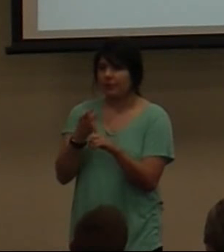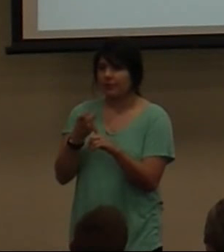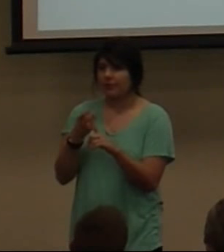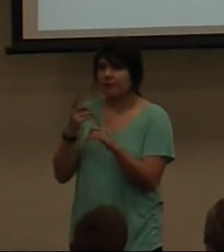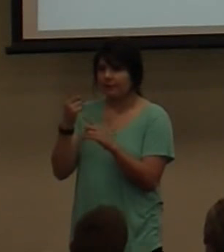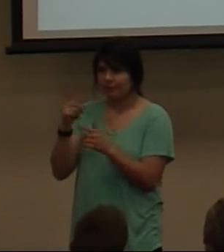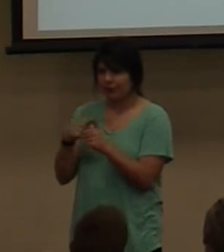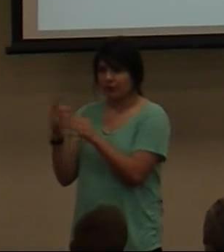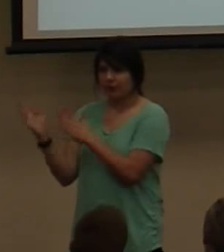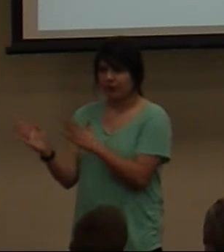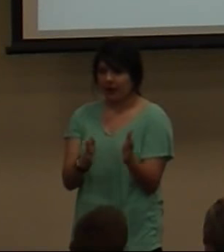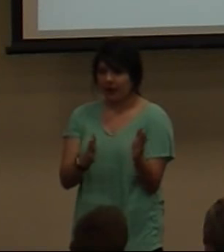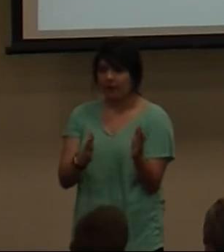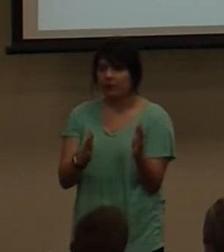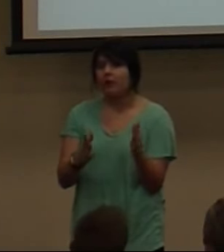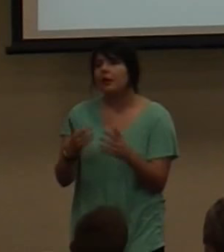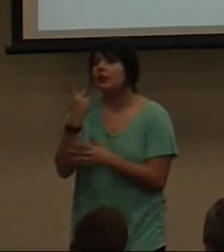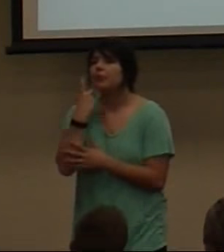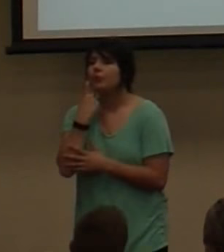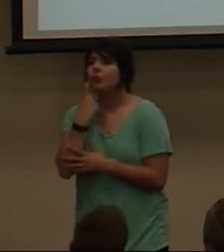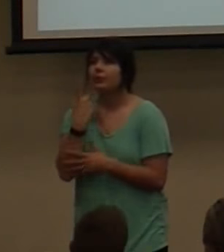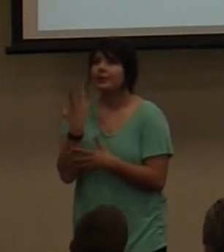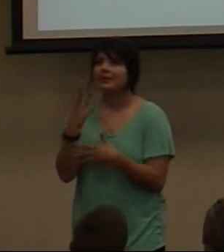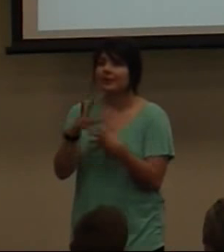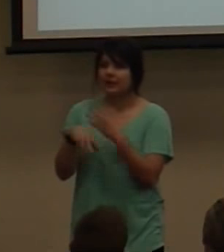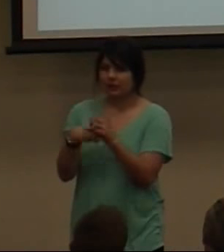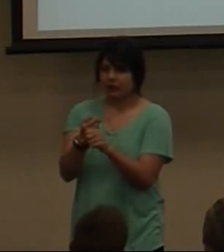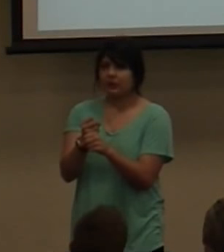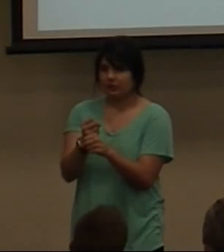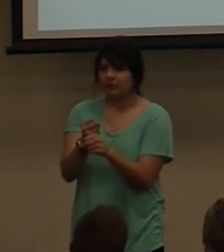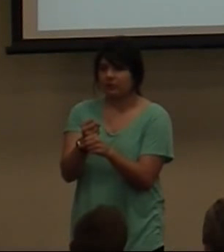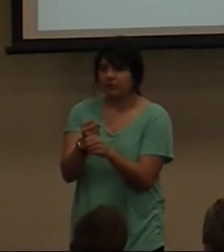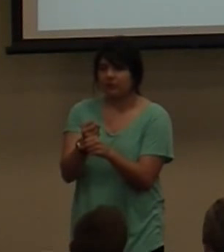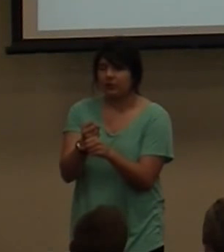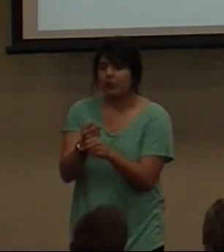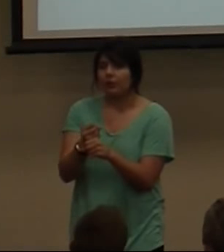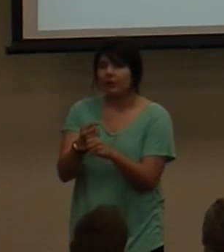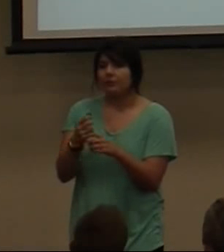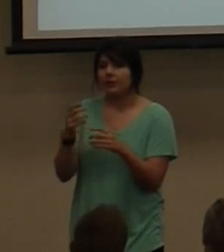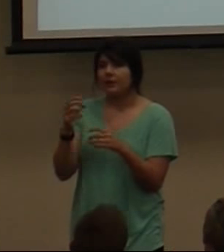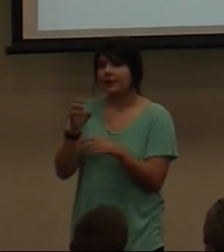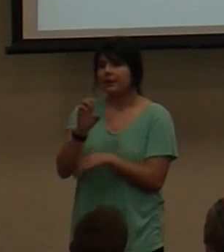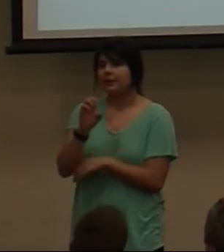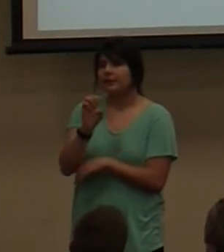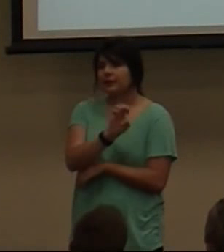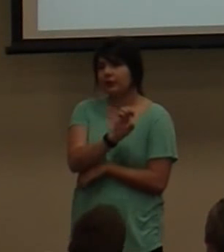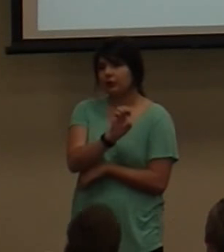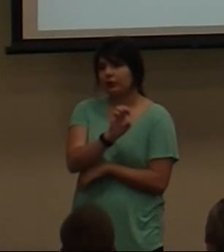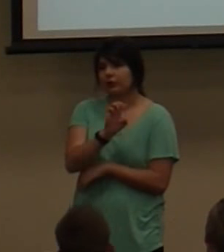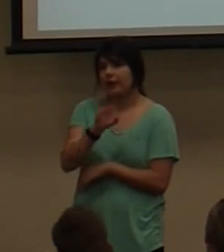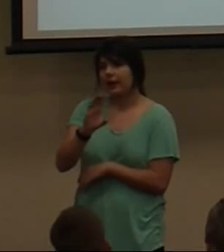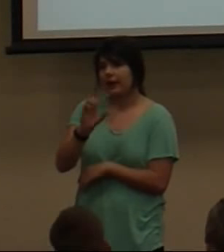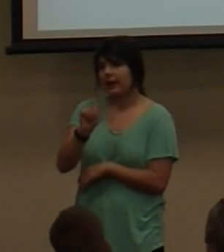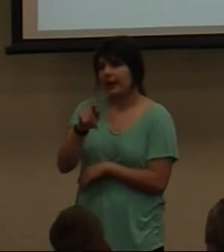And in more recent years, we've been in the Eastern Cape of